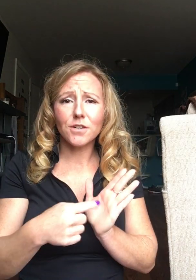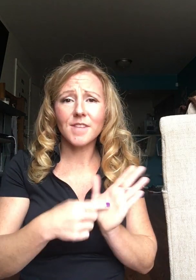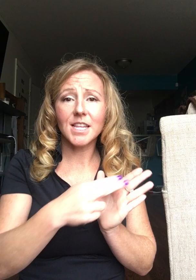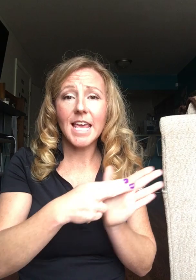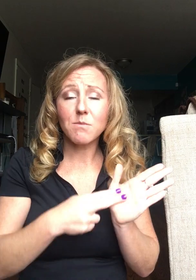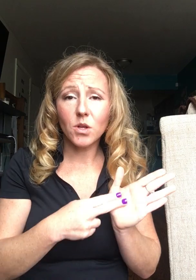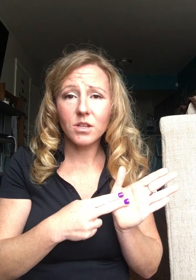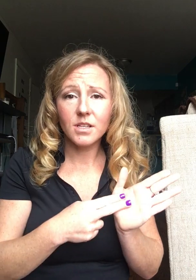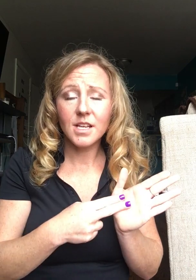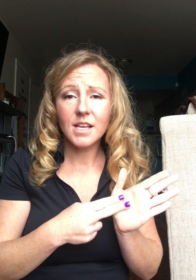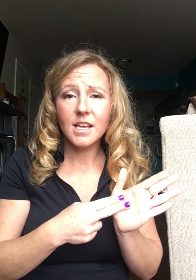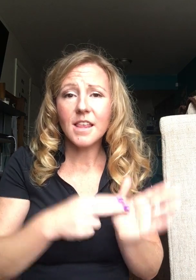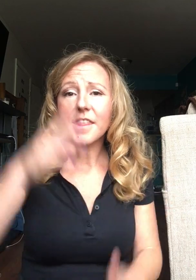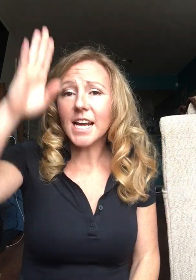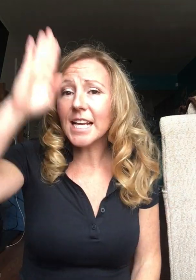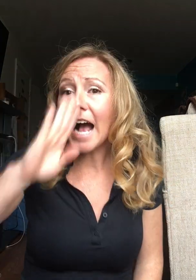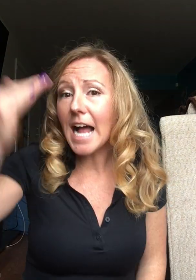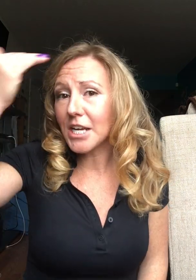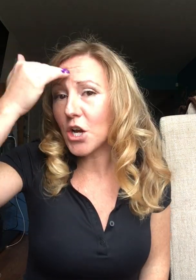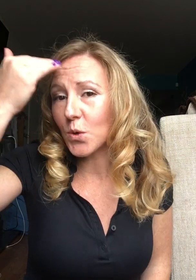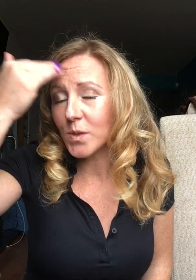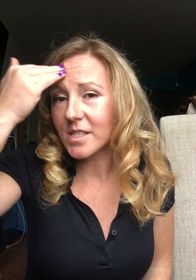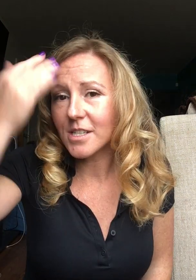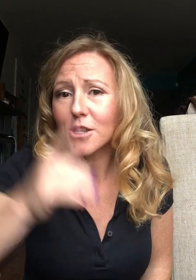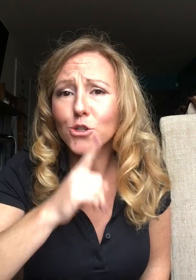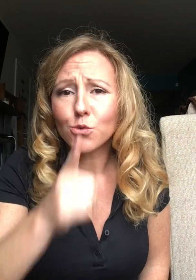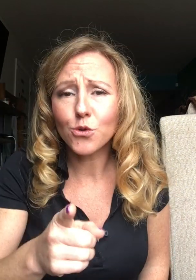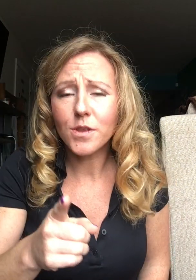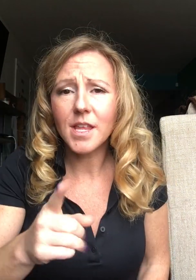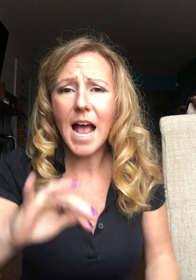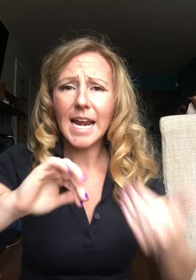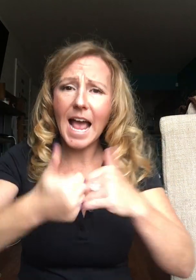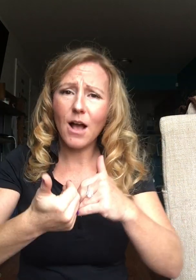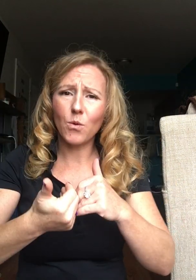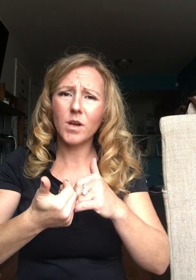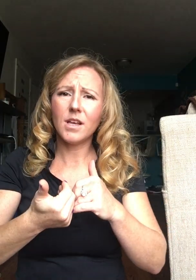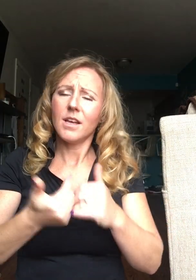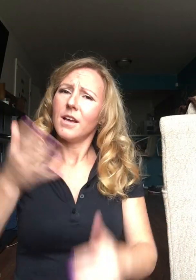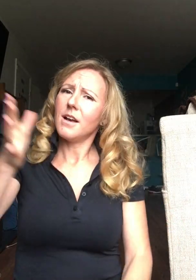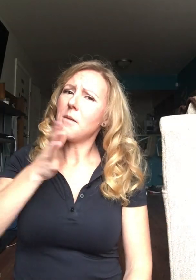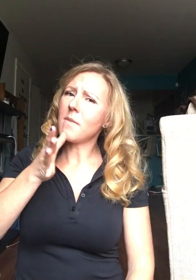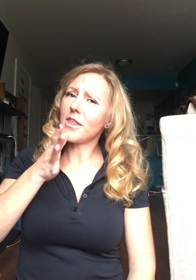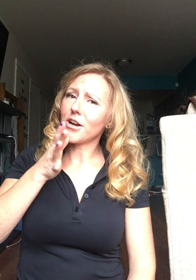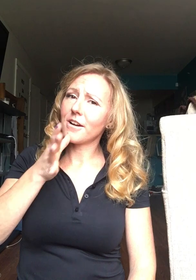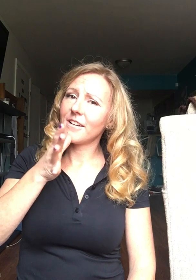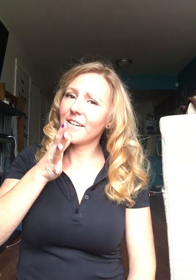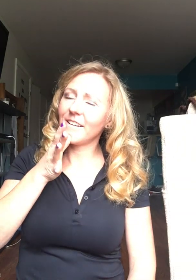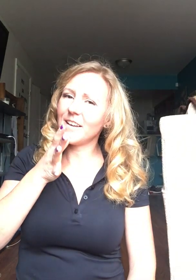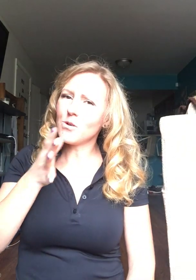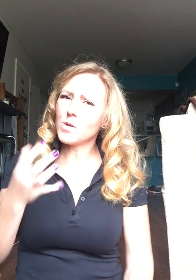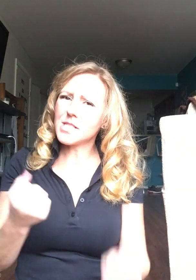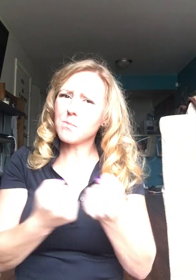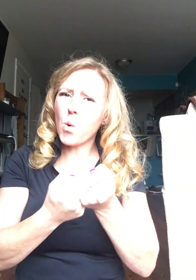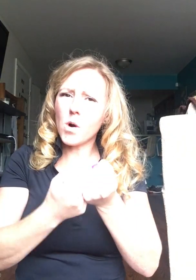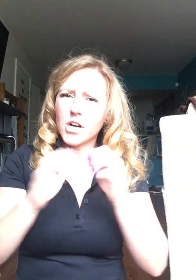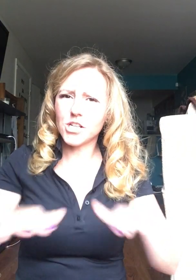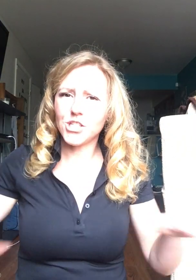deserve the label that God knows the truth on how a mother would support her